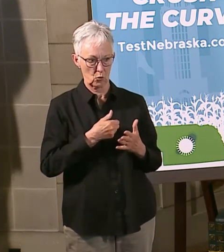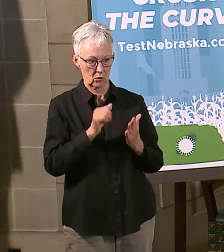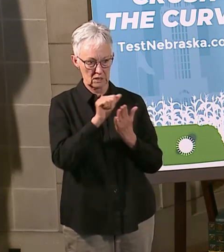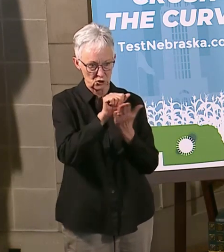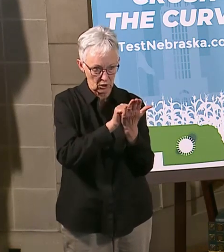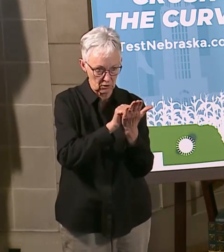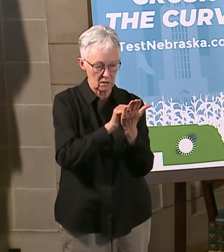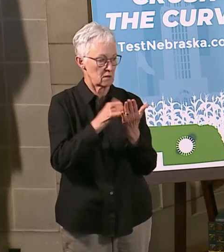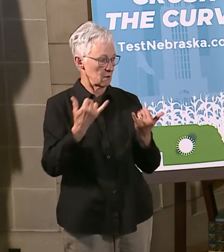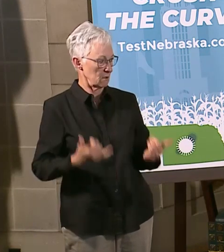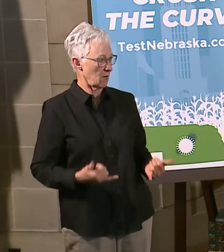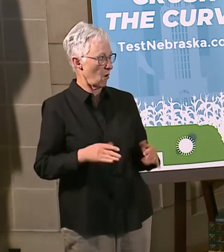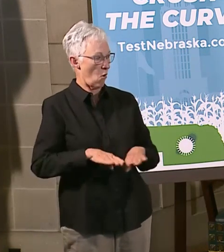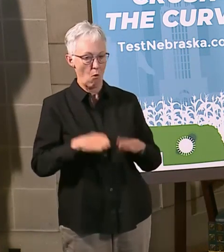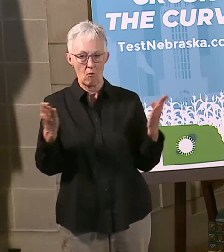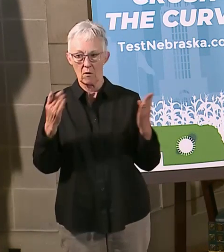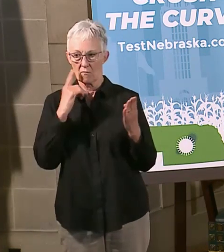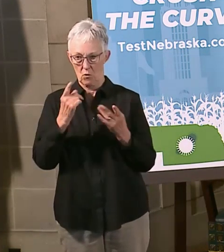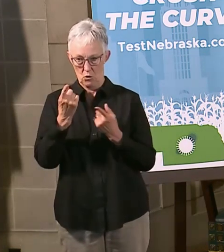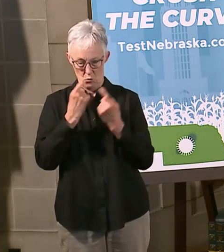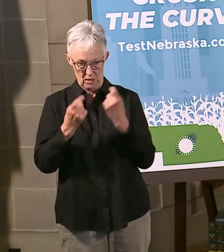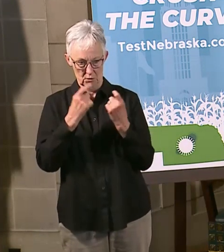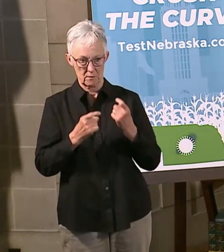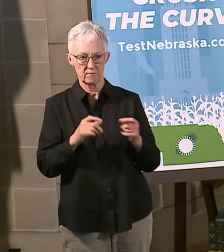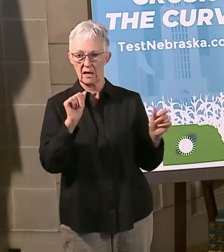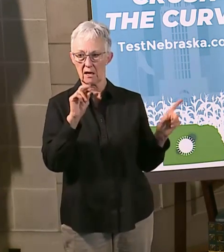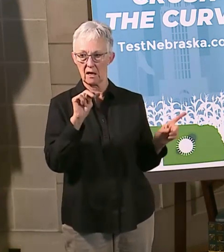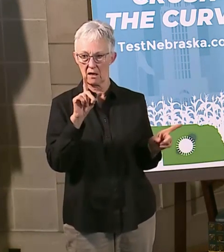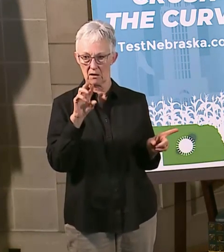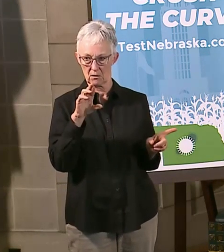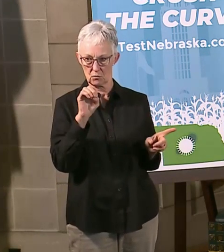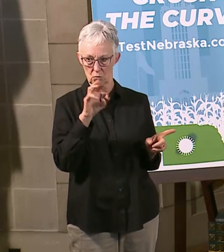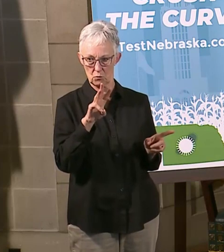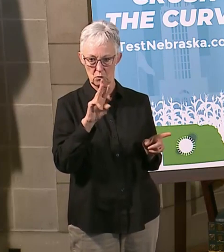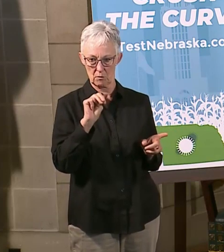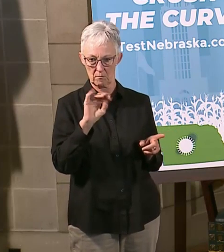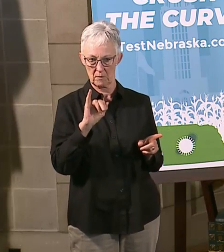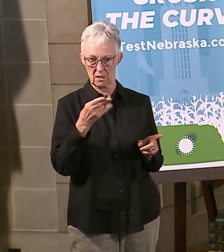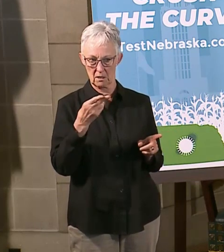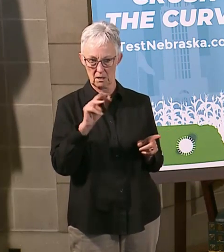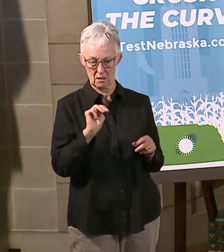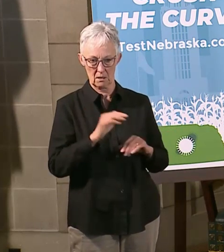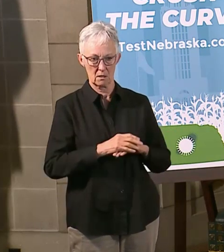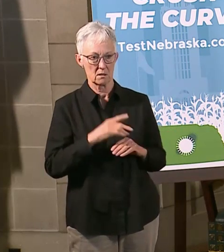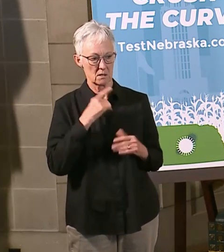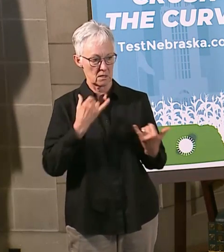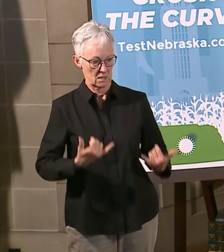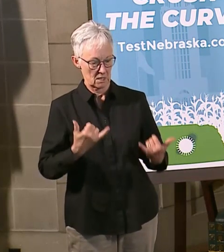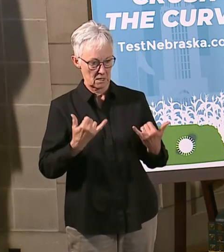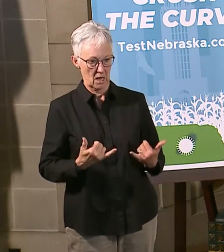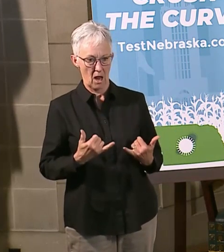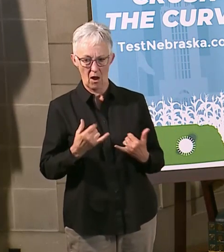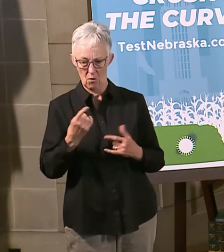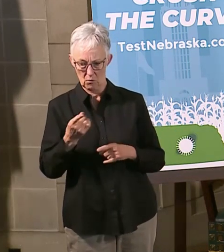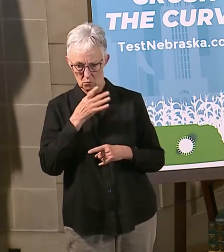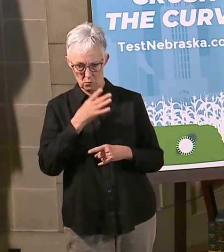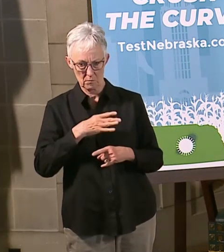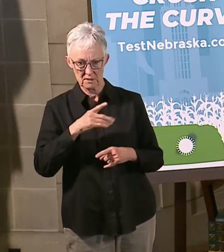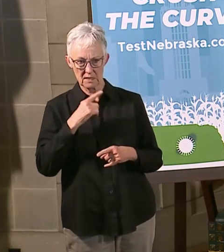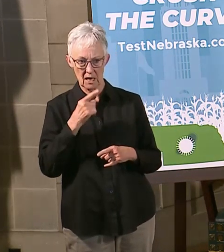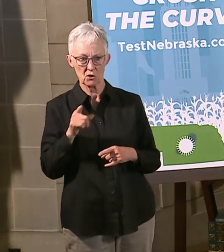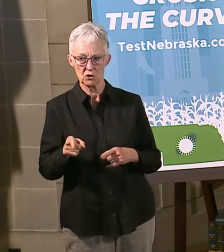our questions that have been sent in. Andrew Mim sends in a question. A listener is now on day 36 and is filing for unemployment. She continues to